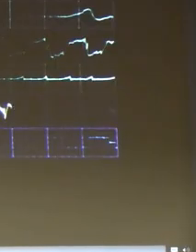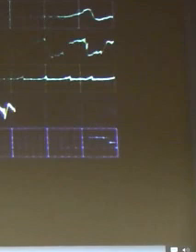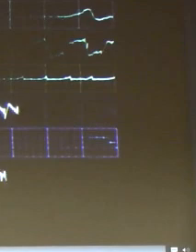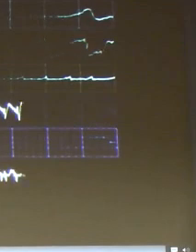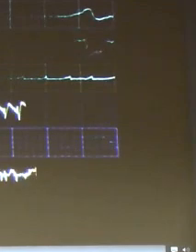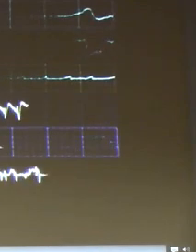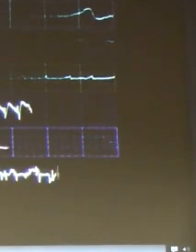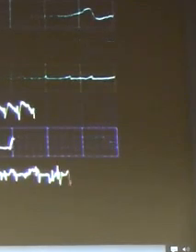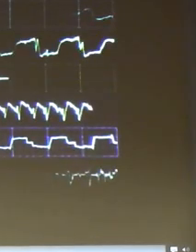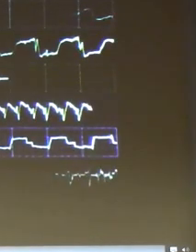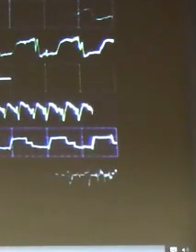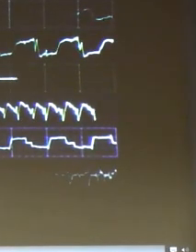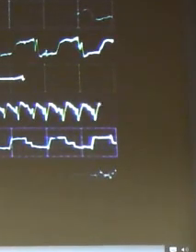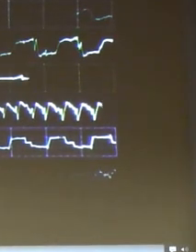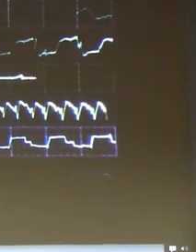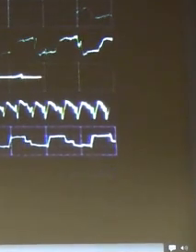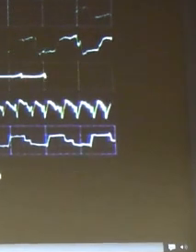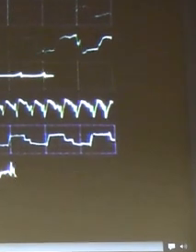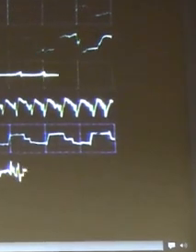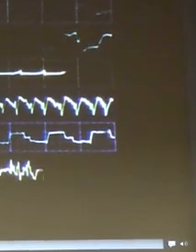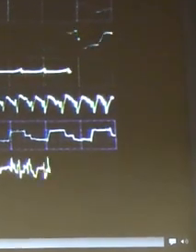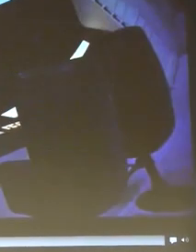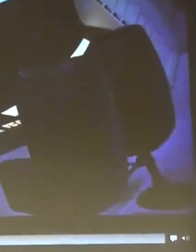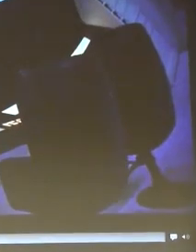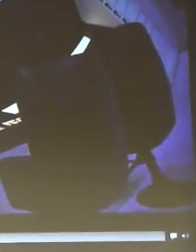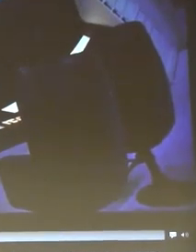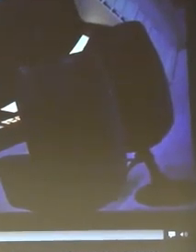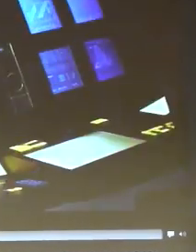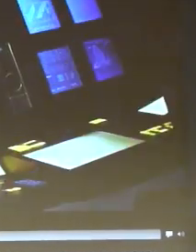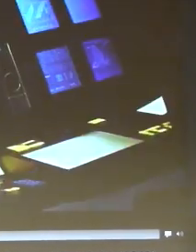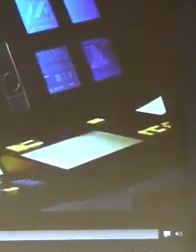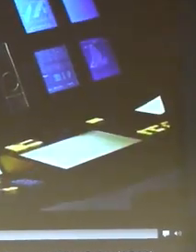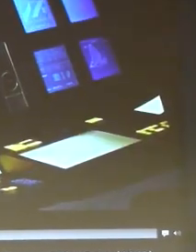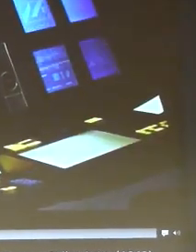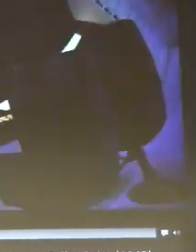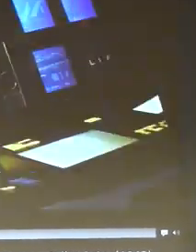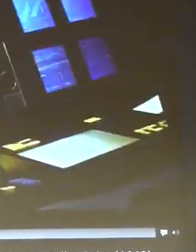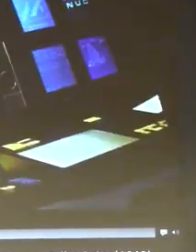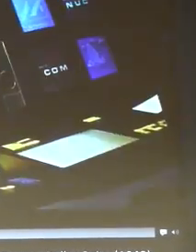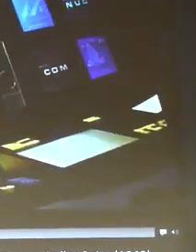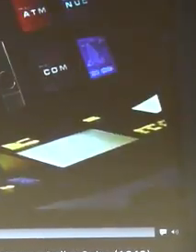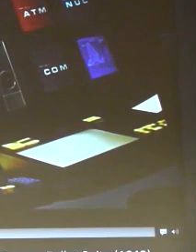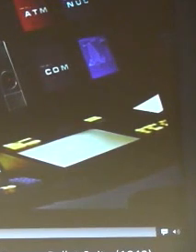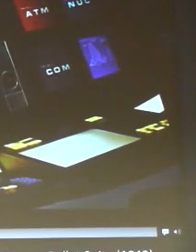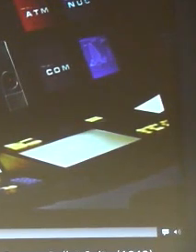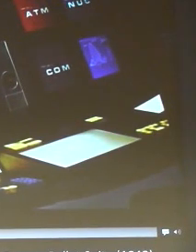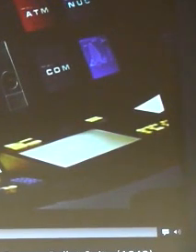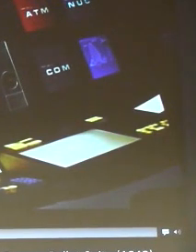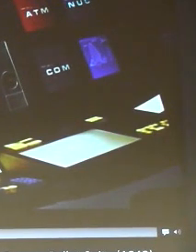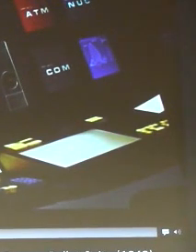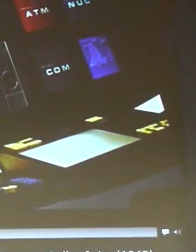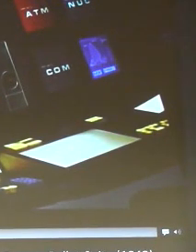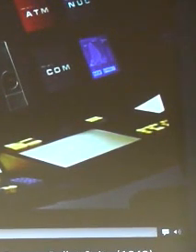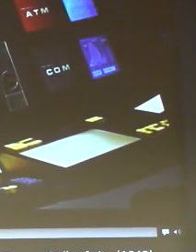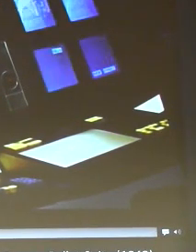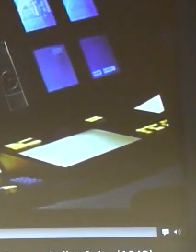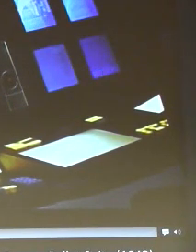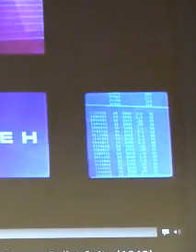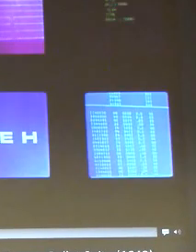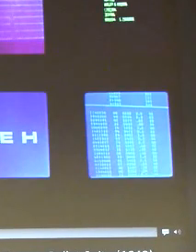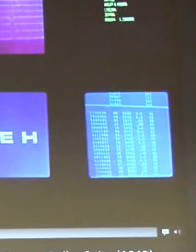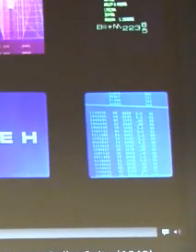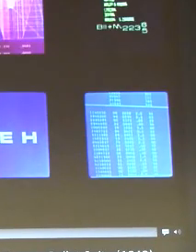hibernation. Beats 3 times a minute, 3 degrees centigrade. Problem. Well, I'm going to have to guess because I'm not seeing the time on